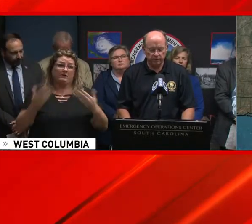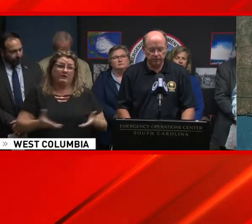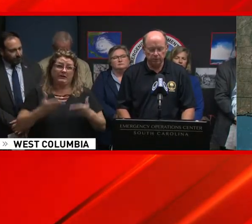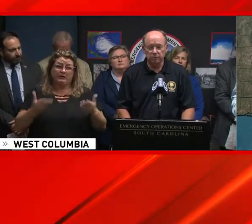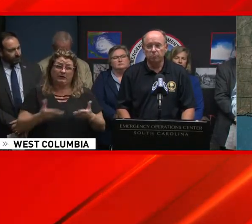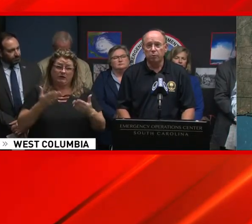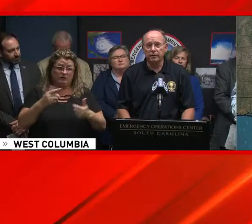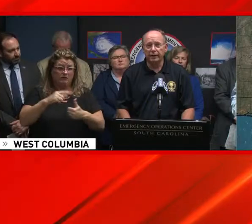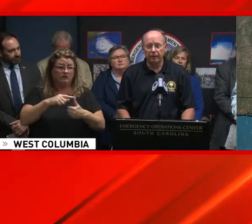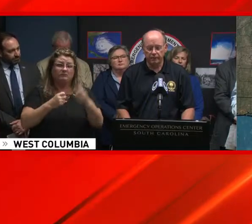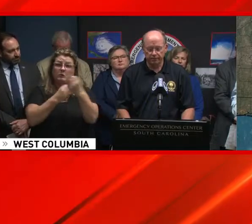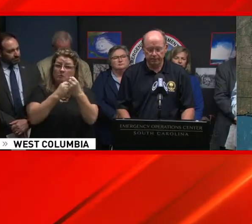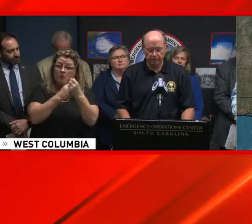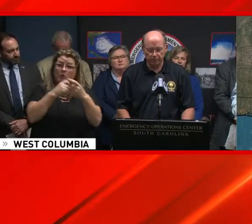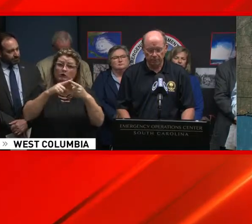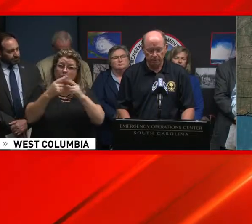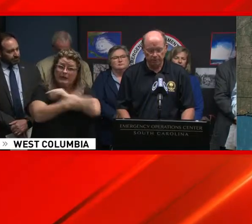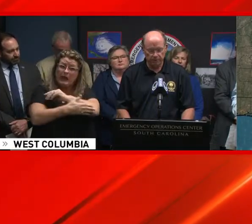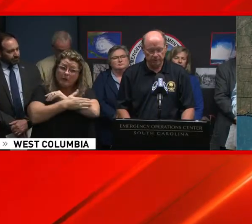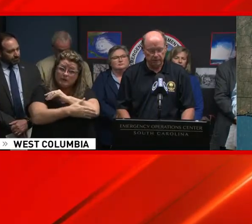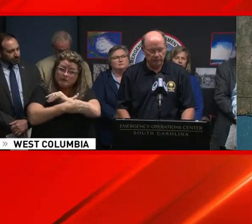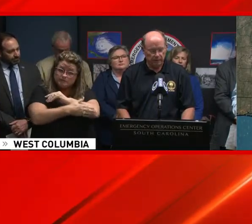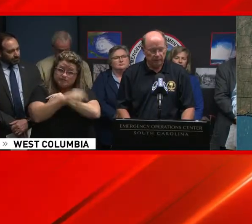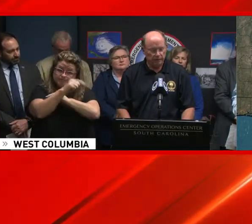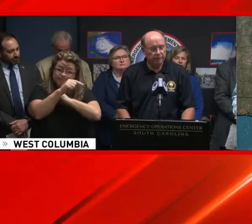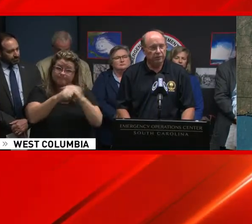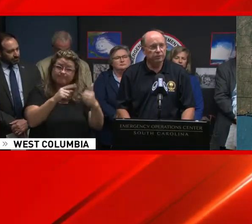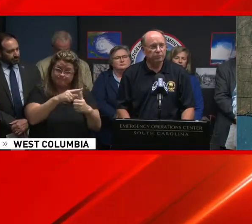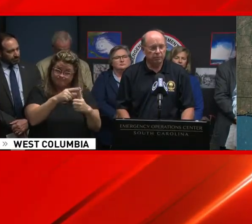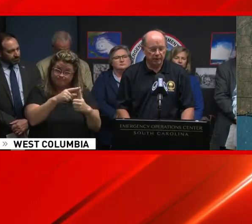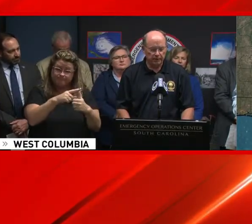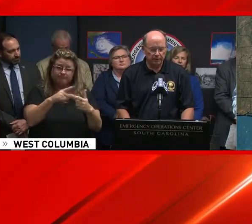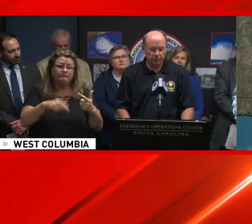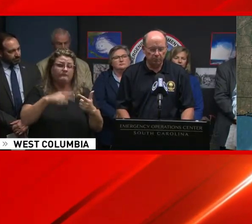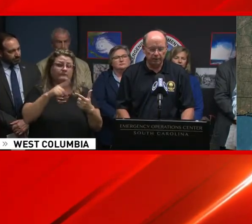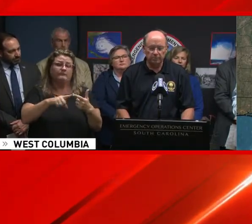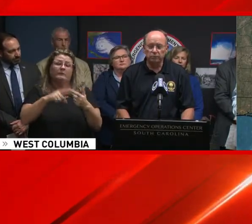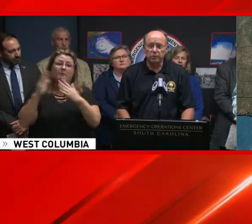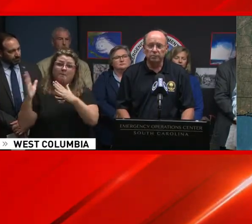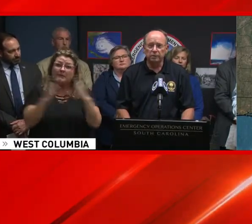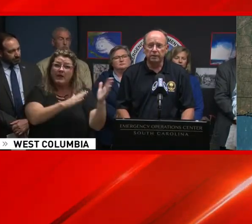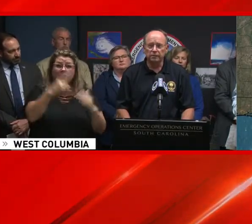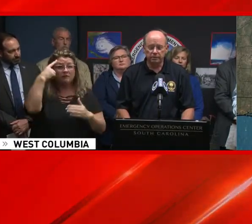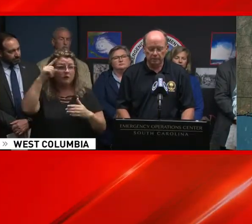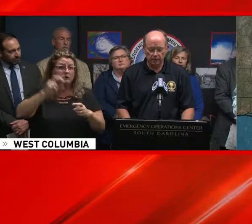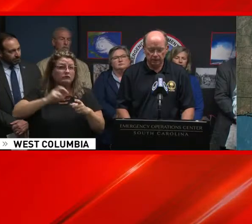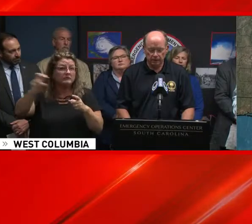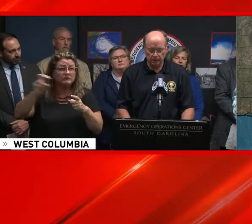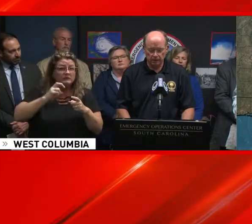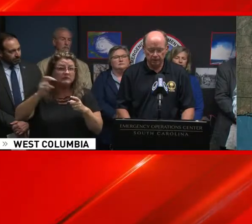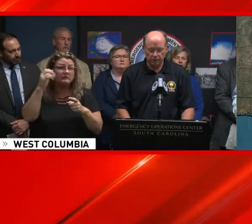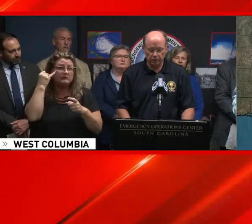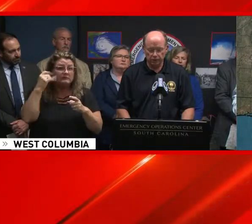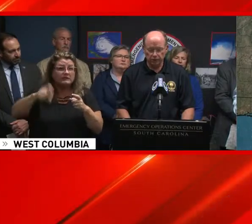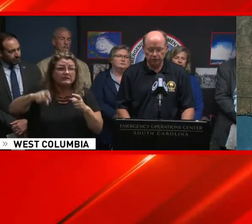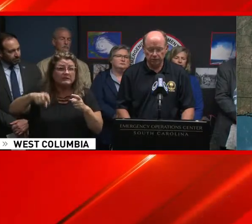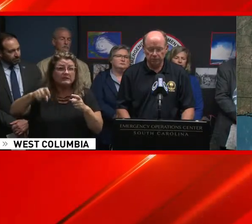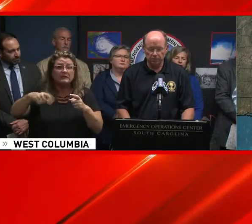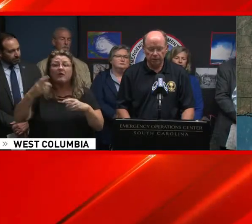Center include support to counties, that's our primary mission, and contingency planning for possible transportation,